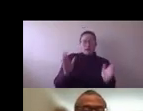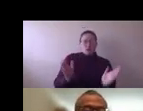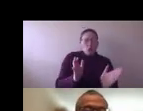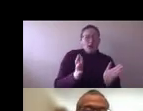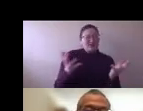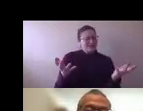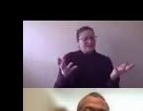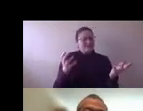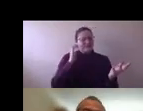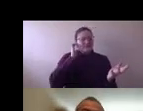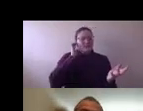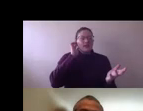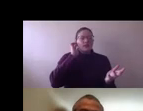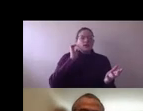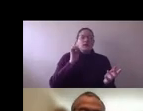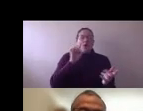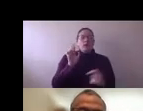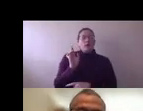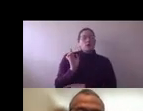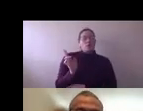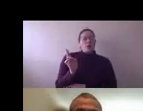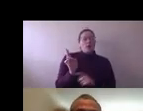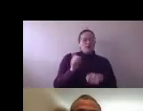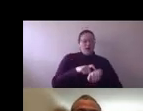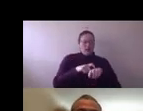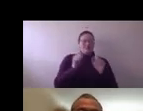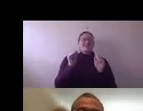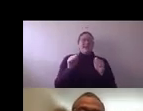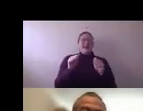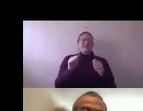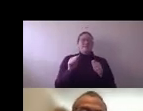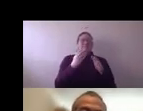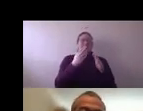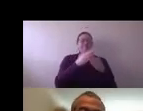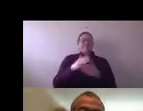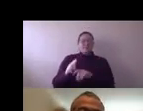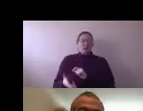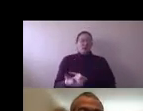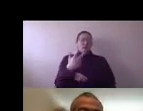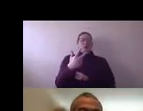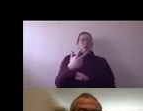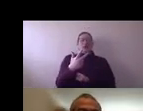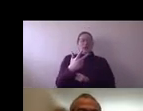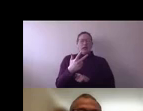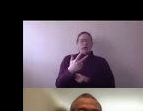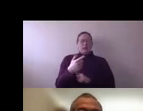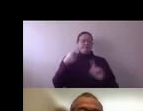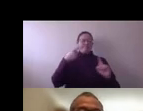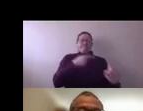government. So in terms of the historical period, we can divide the period into maybe three big markers. One is